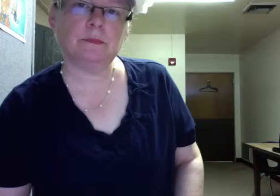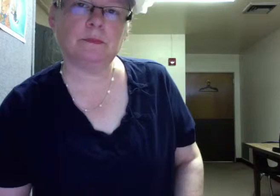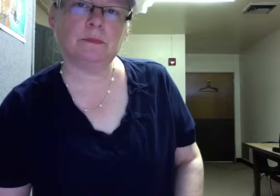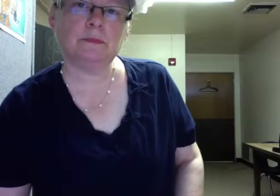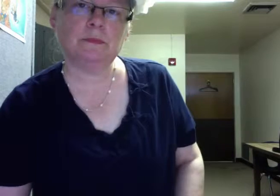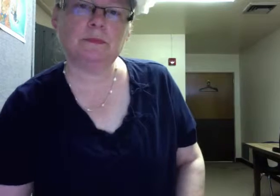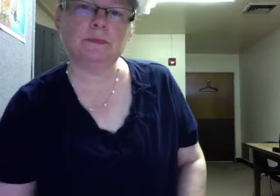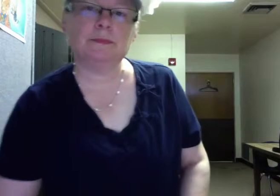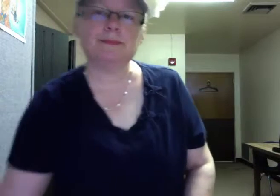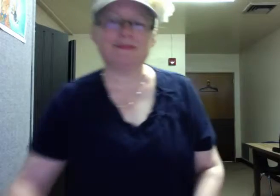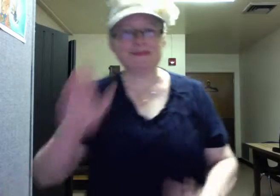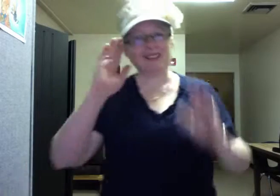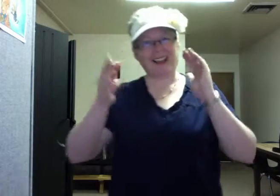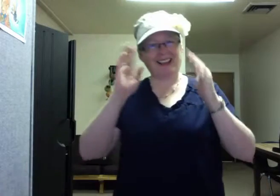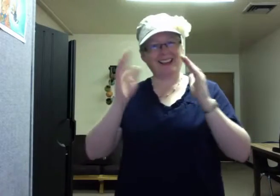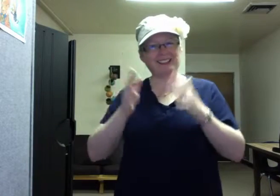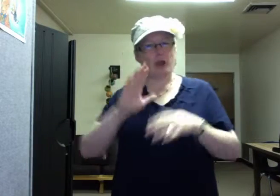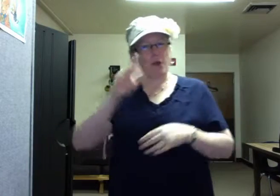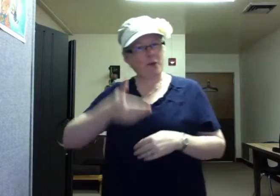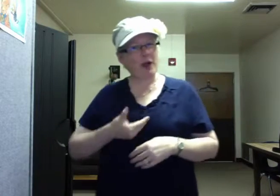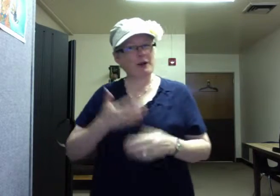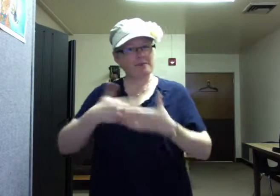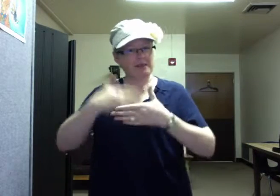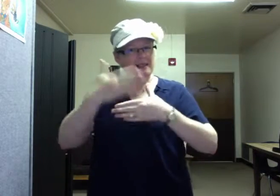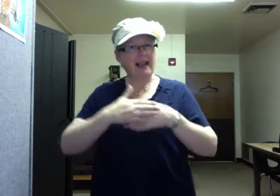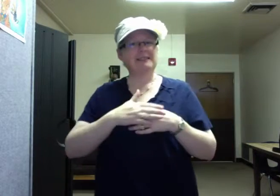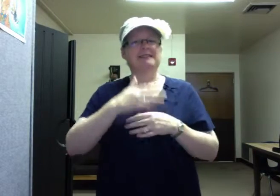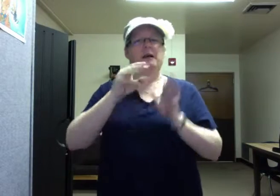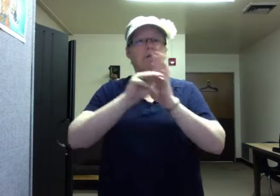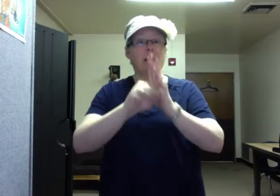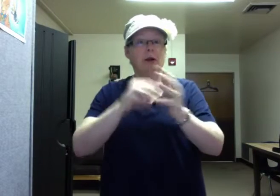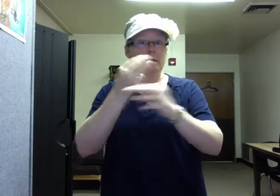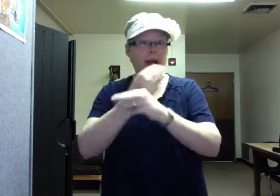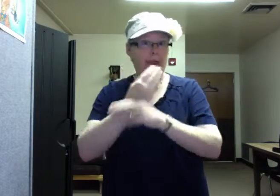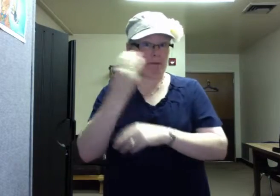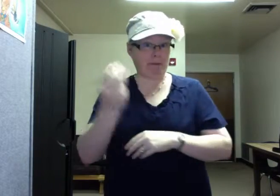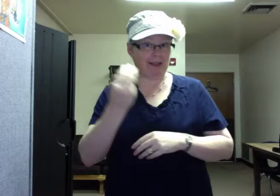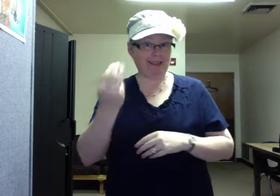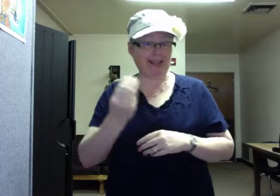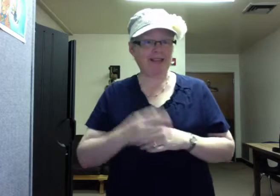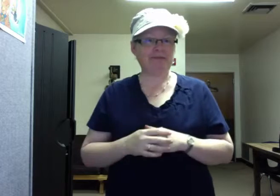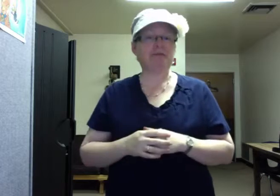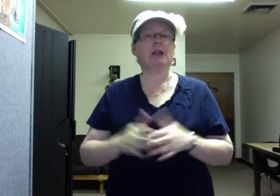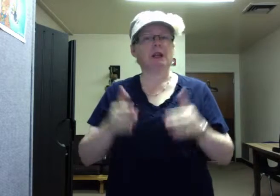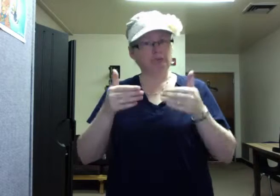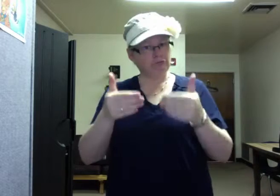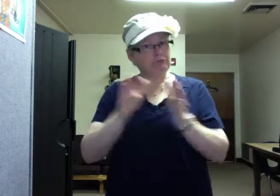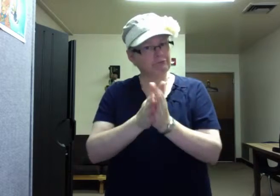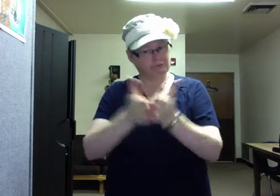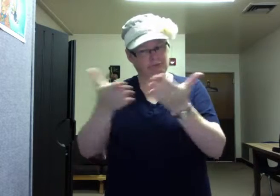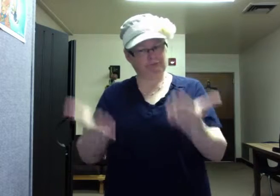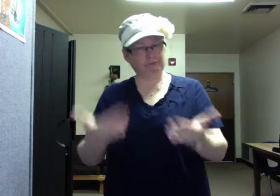girls, it's Miss Yozon. Welcome to our next Model Math Monday. Go ahead and open your Model Math Monday books to our next